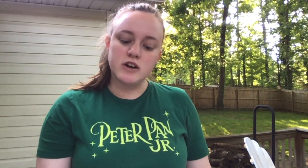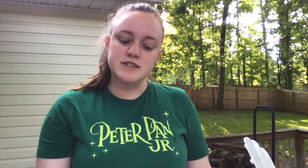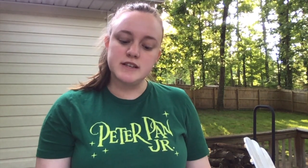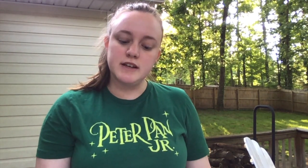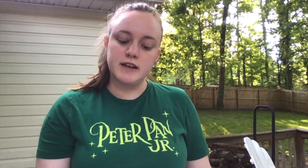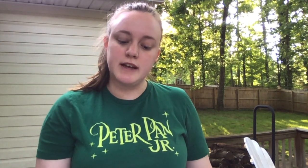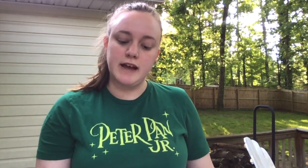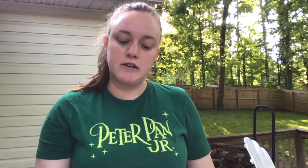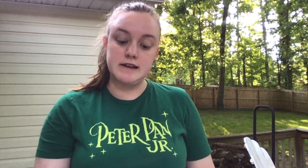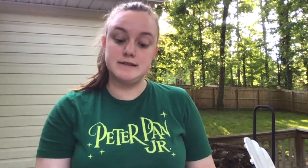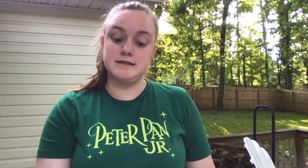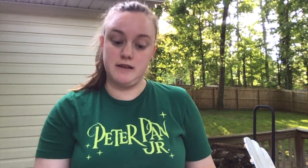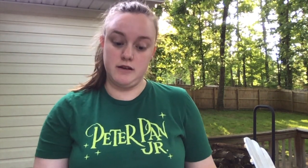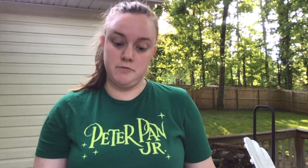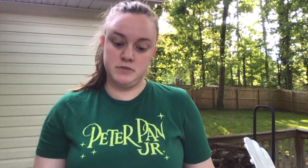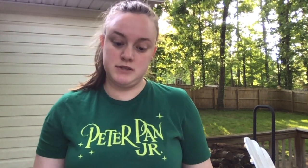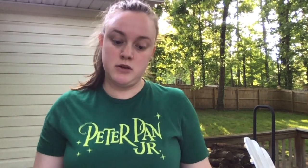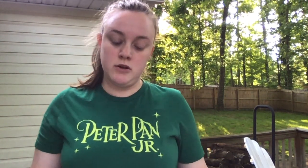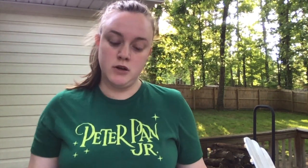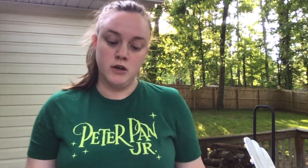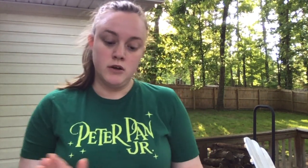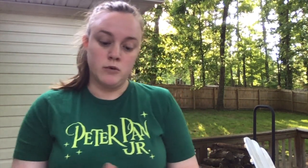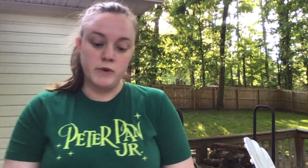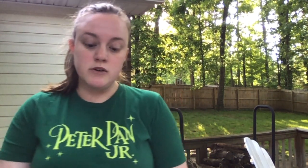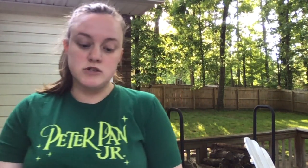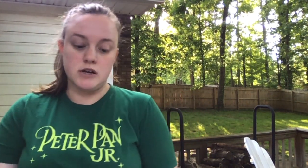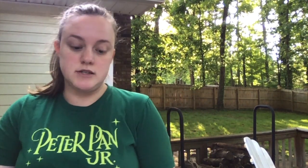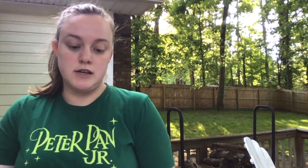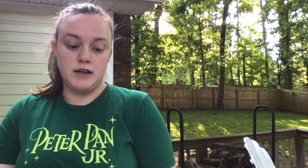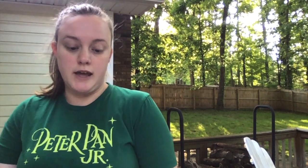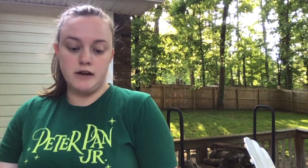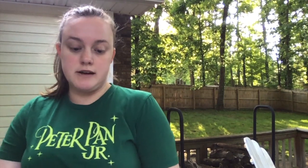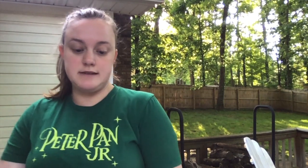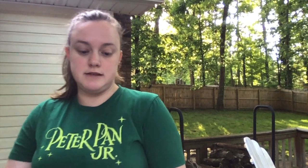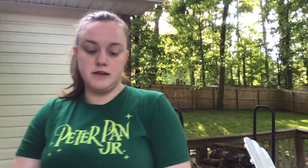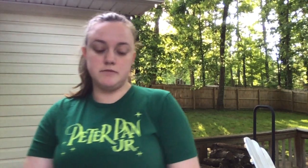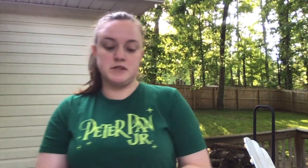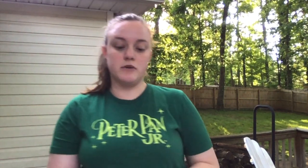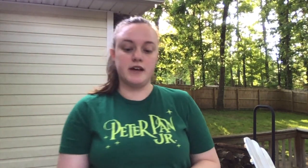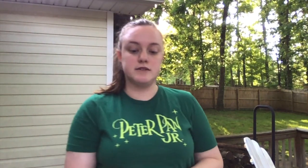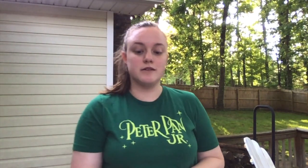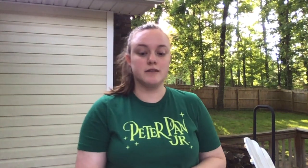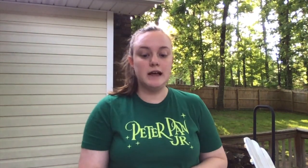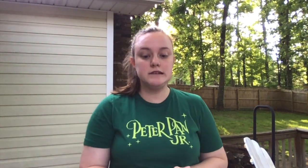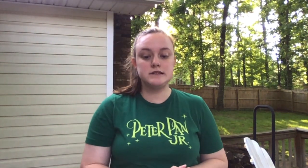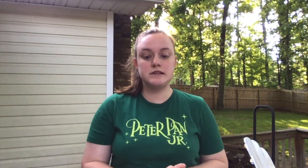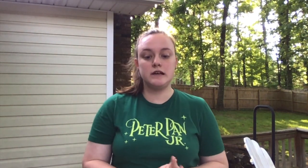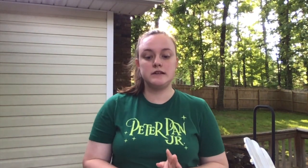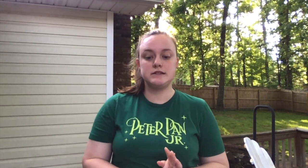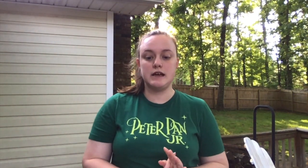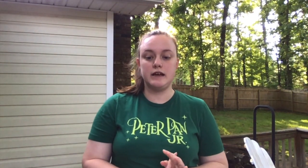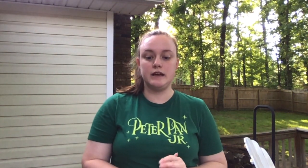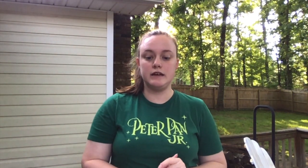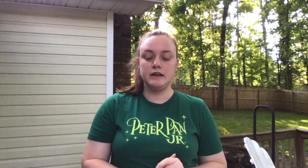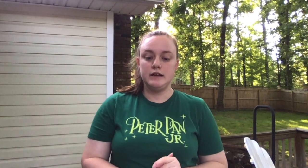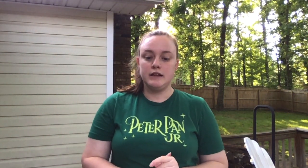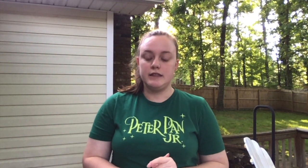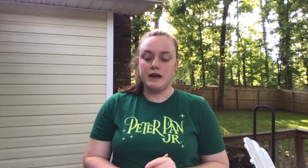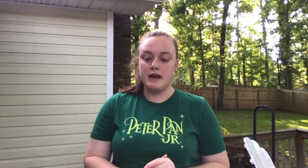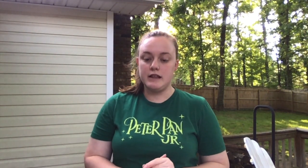Johnson and Carrie Sims. Will Johnson and Carrie Sims. Okay, so let's say that